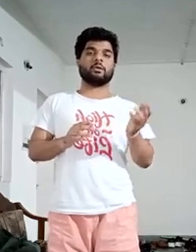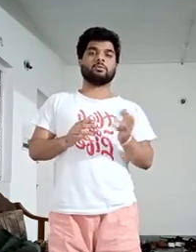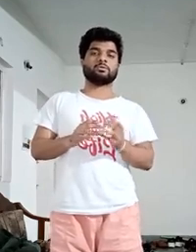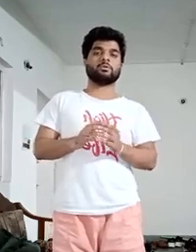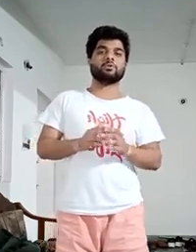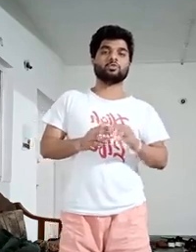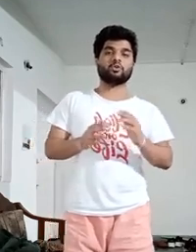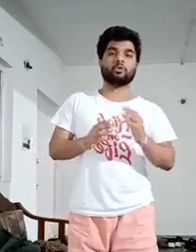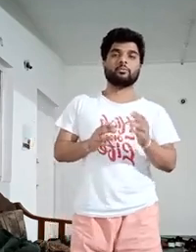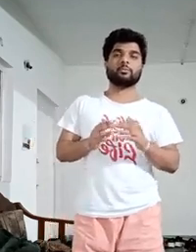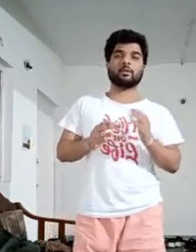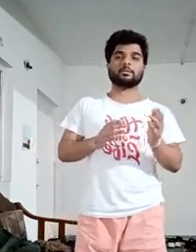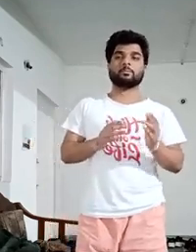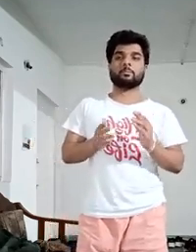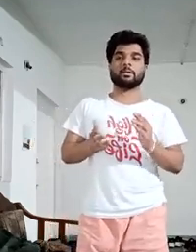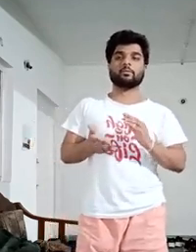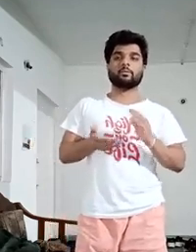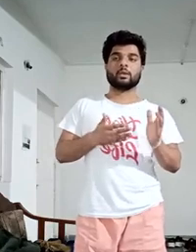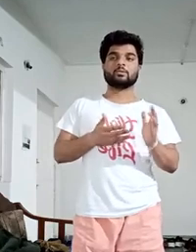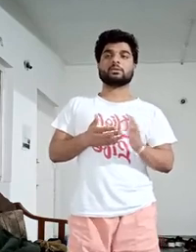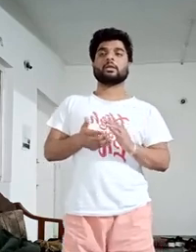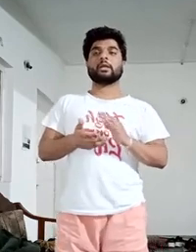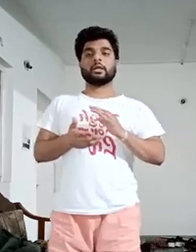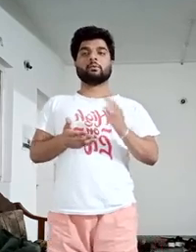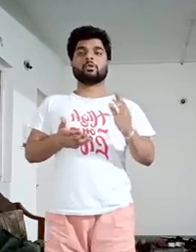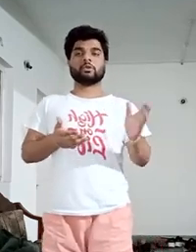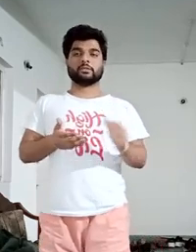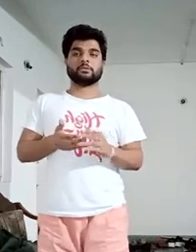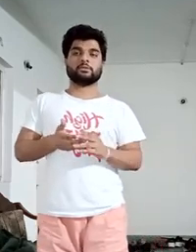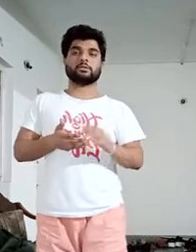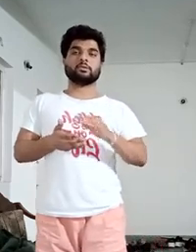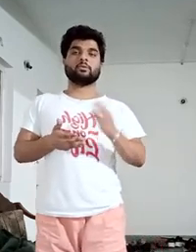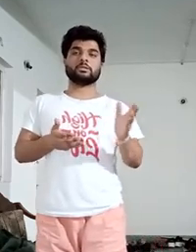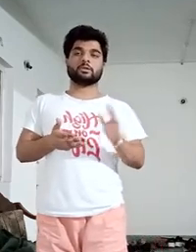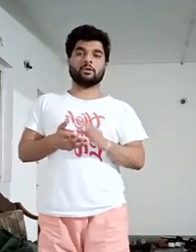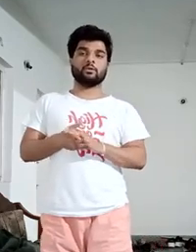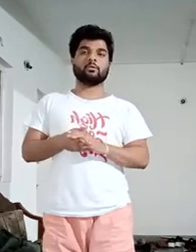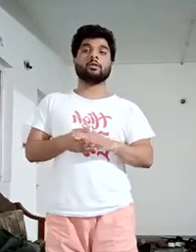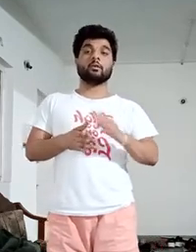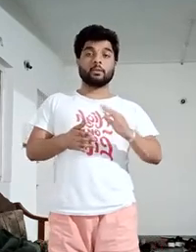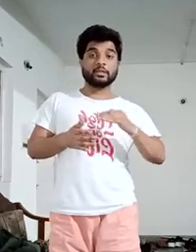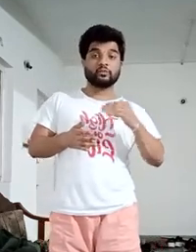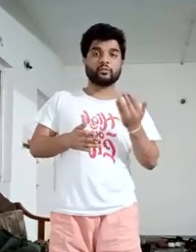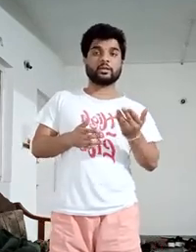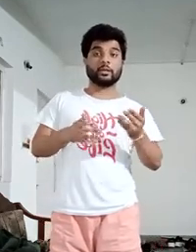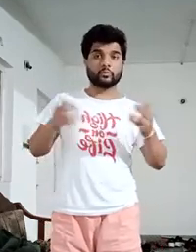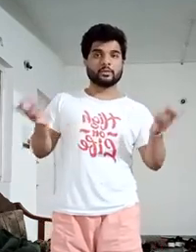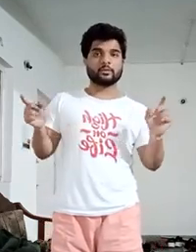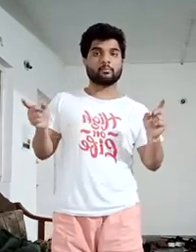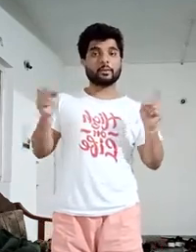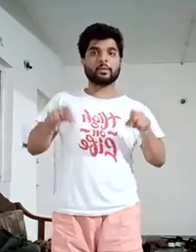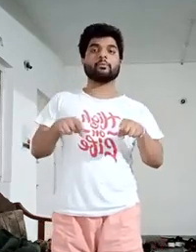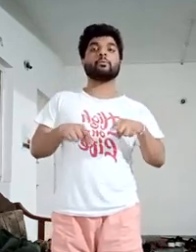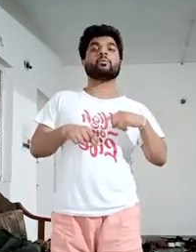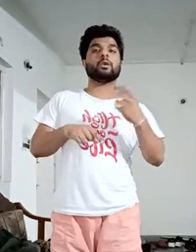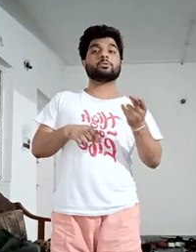values. So if you pass the primitive values, it will not change the original value. But if we convert the primitive values